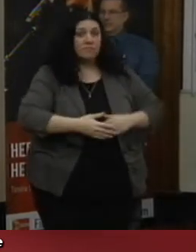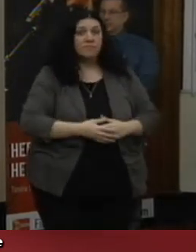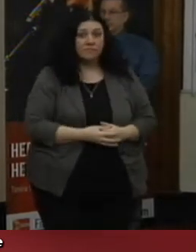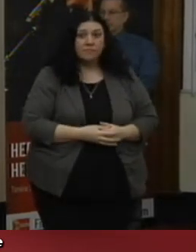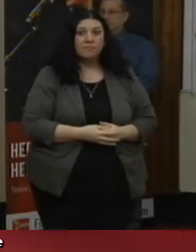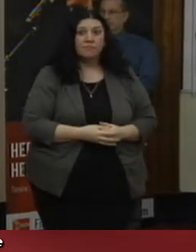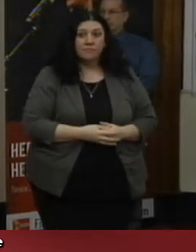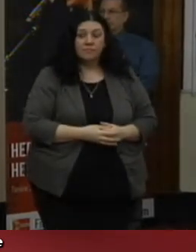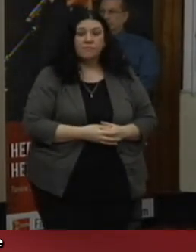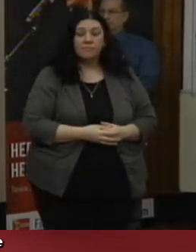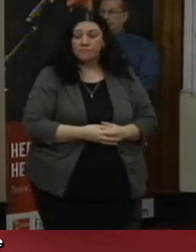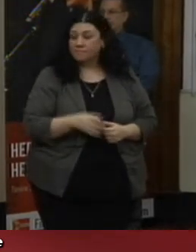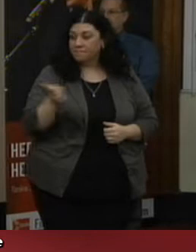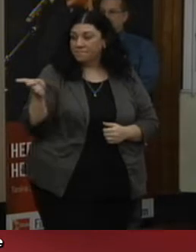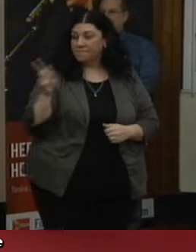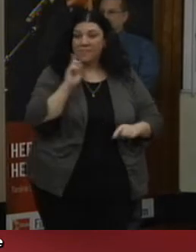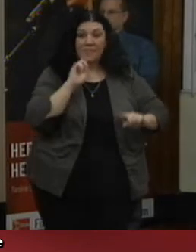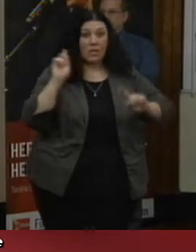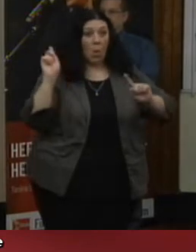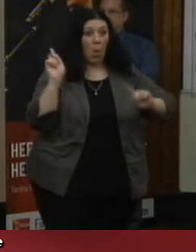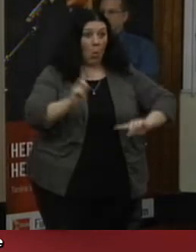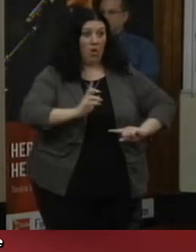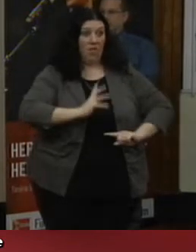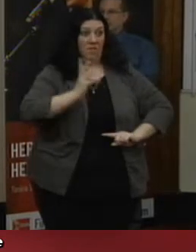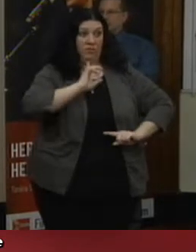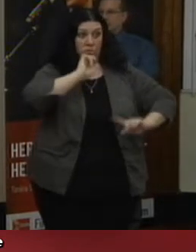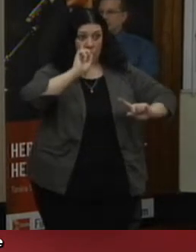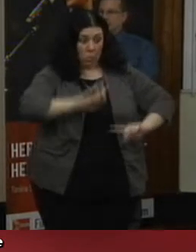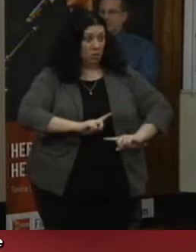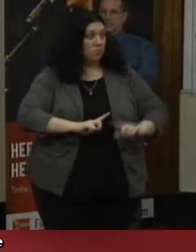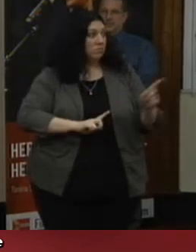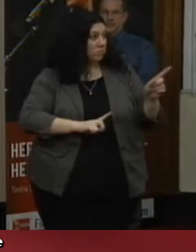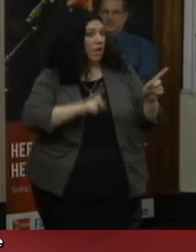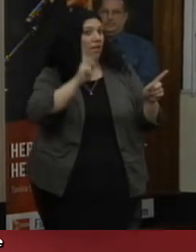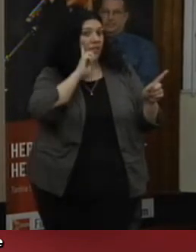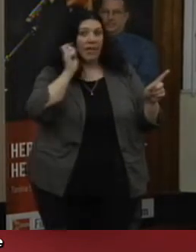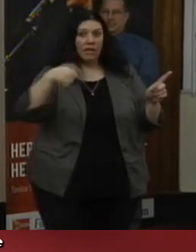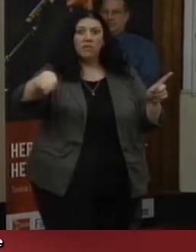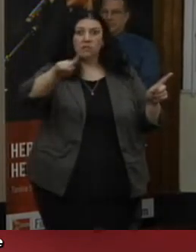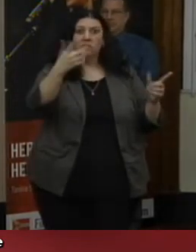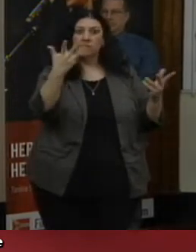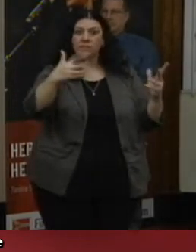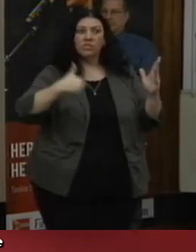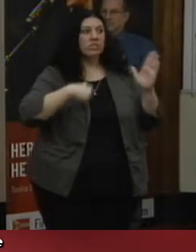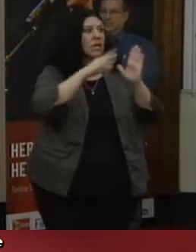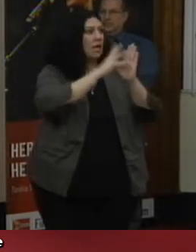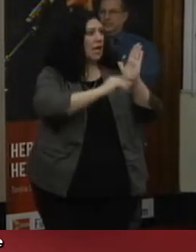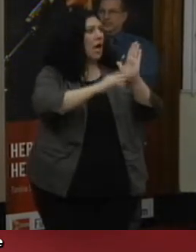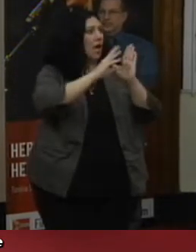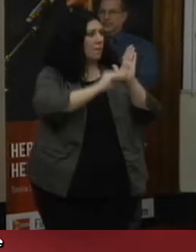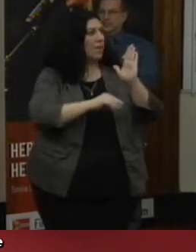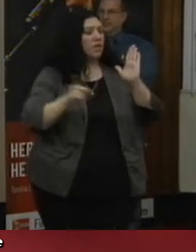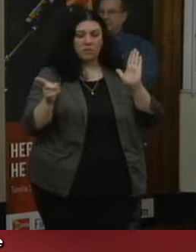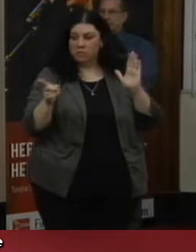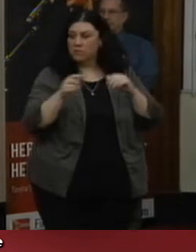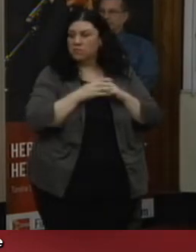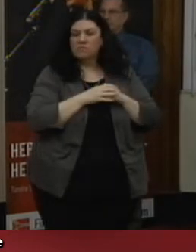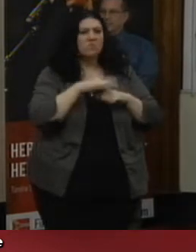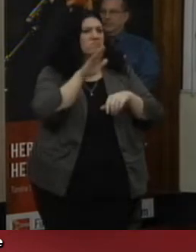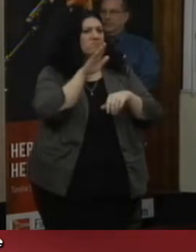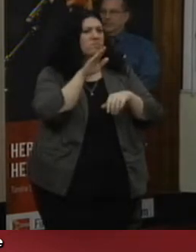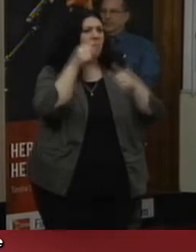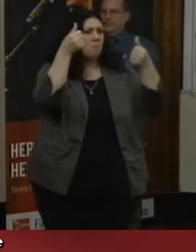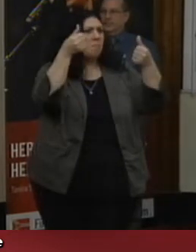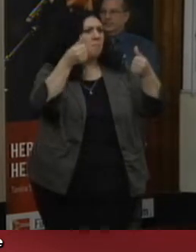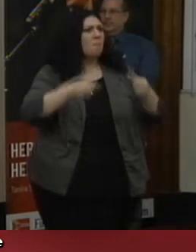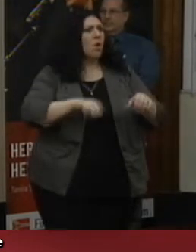We do have the order here. I believe that each of you have gotten a copy of this order, and of course it's online, or